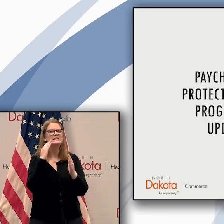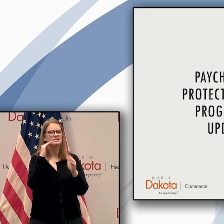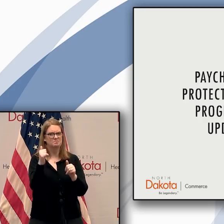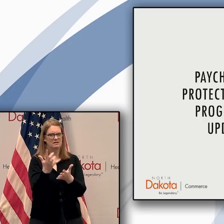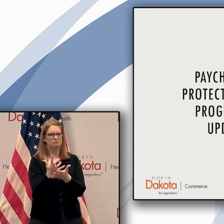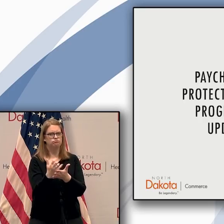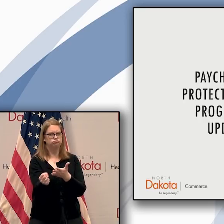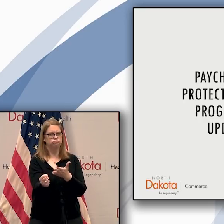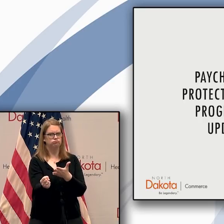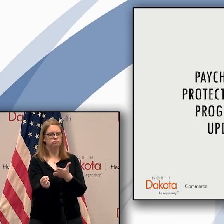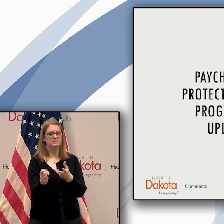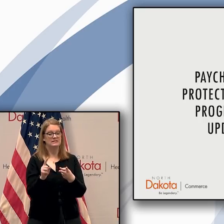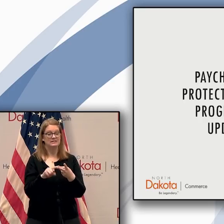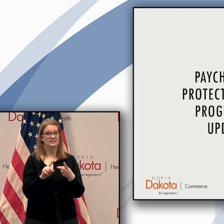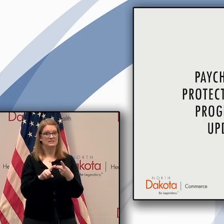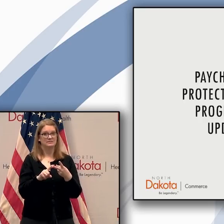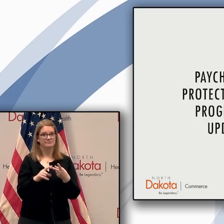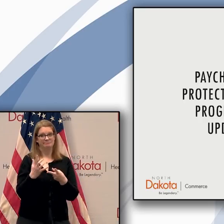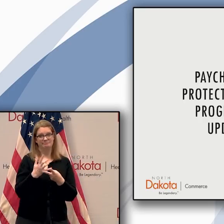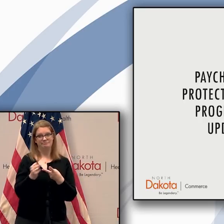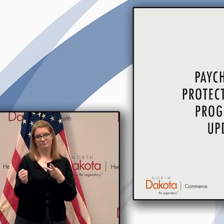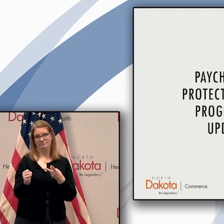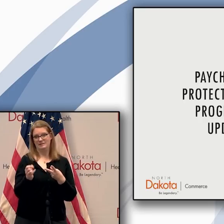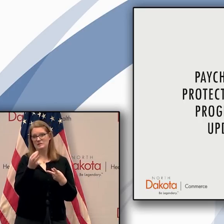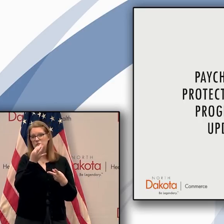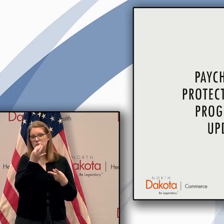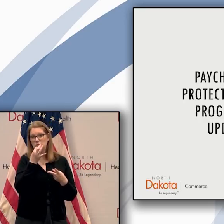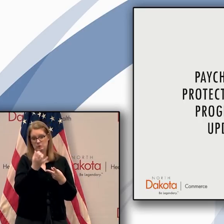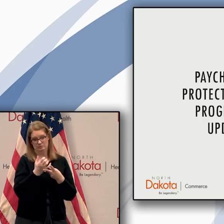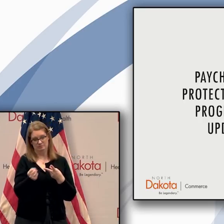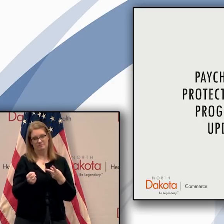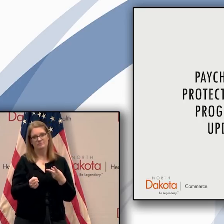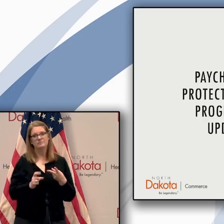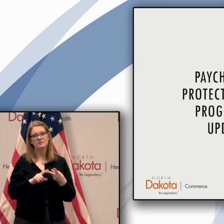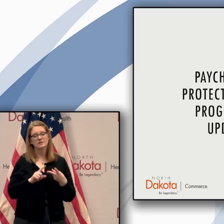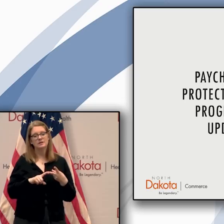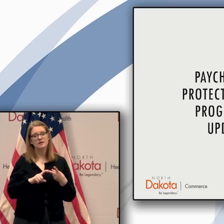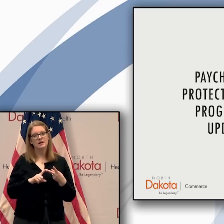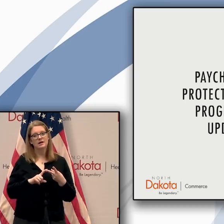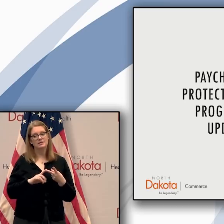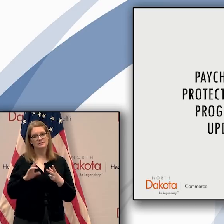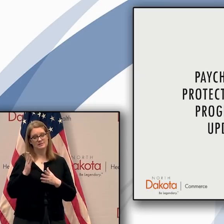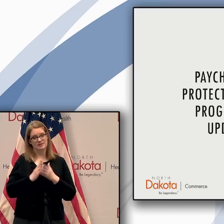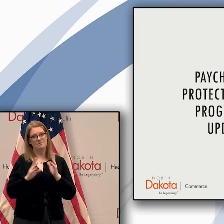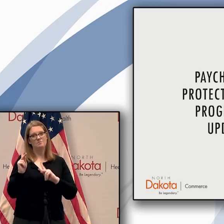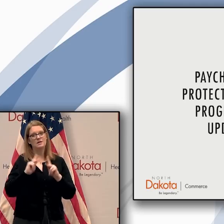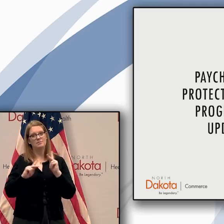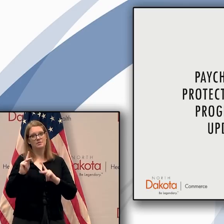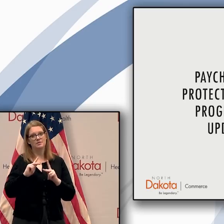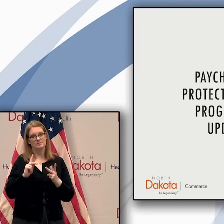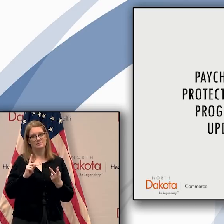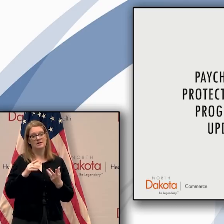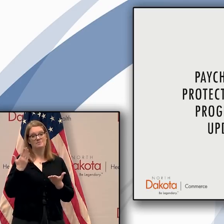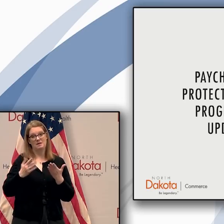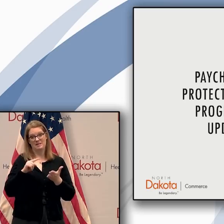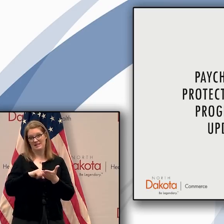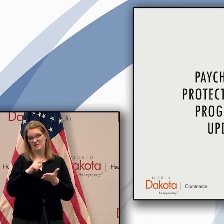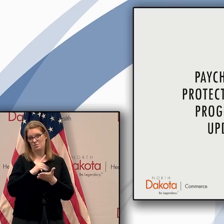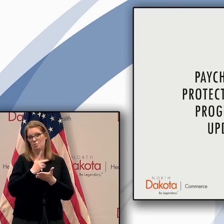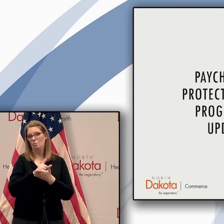have speculated that the funding could be exhausted shortly, and unofficial sources have stated that could be as soon as this